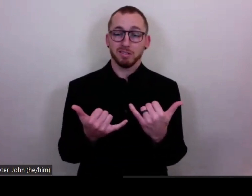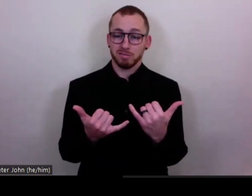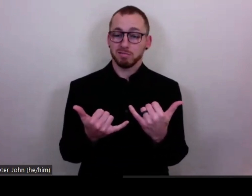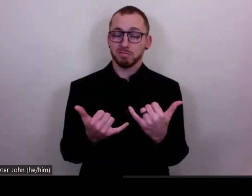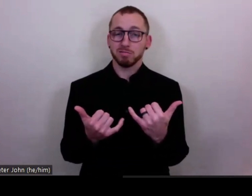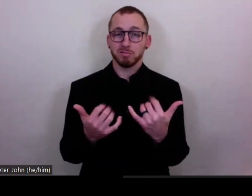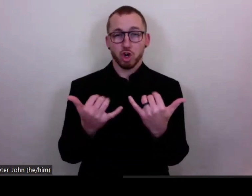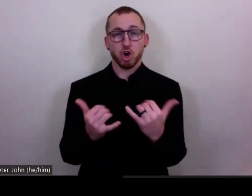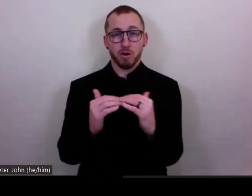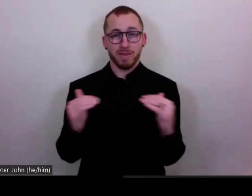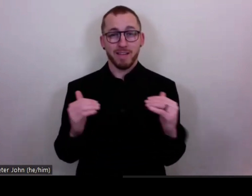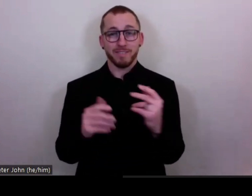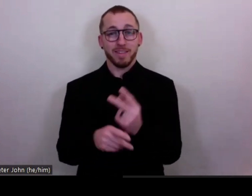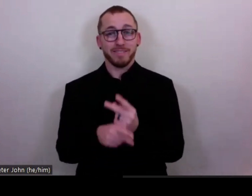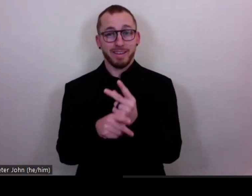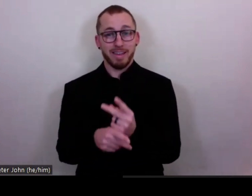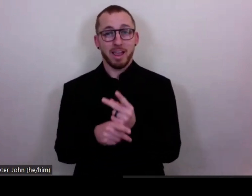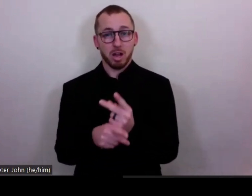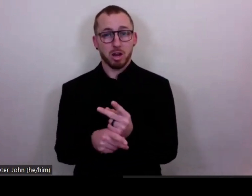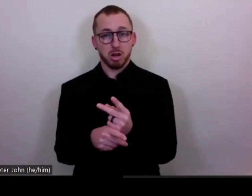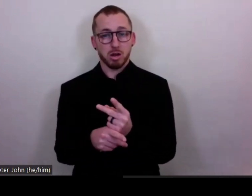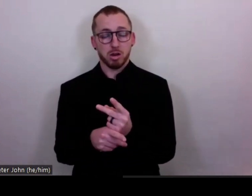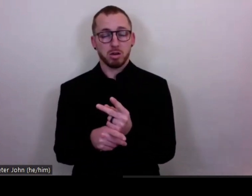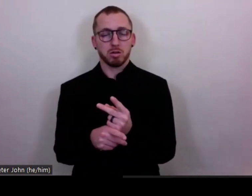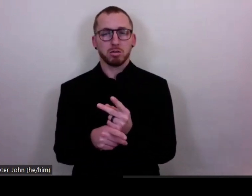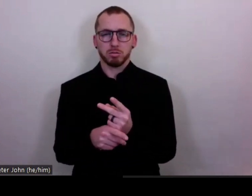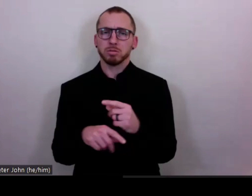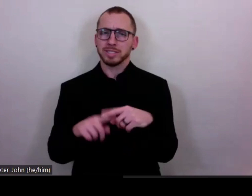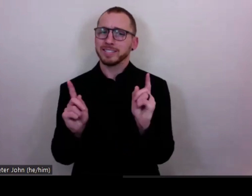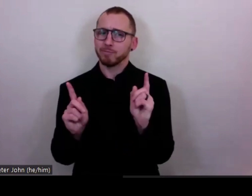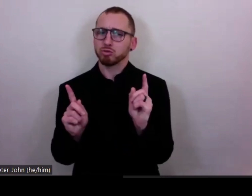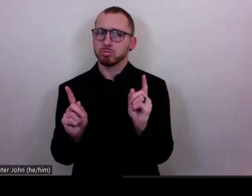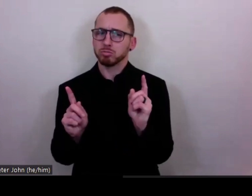there's a qualitative difference between the assisted living and the nursing